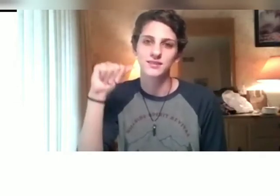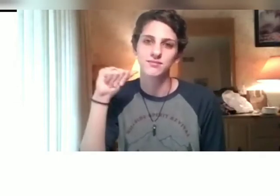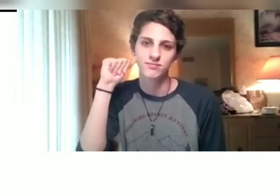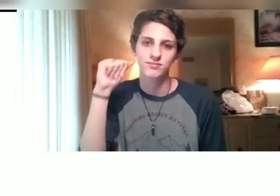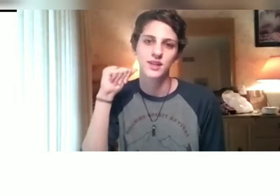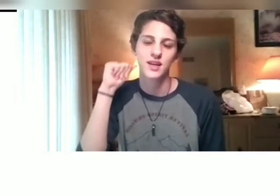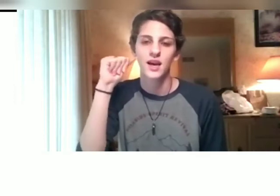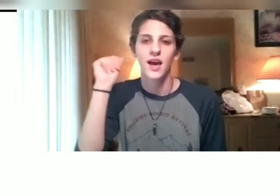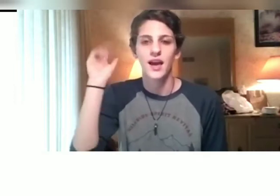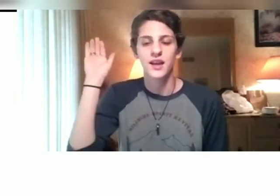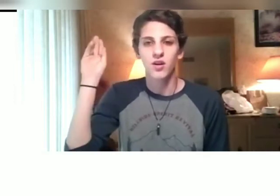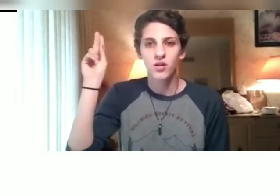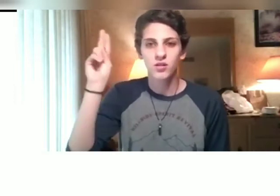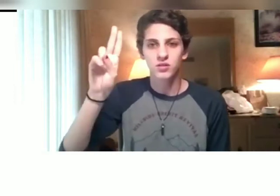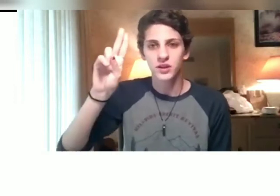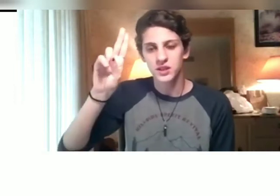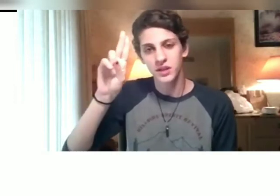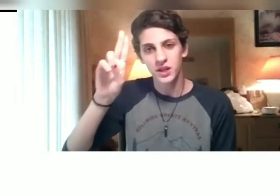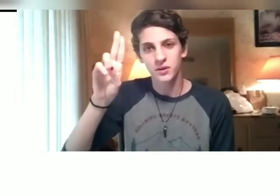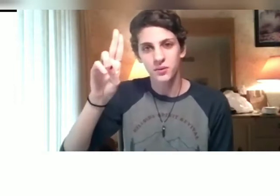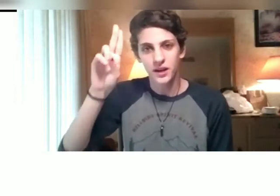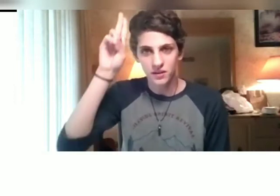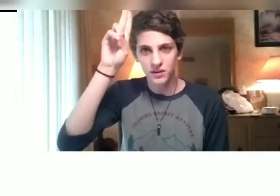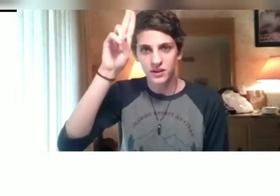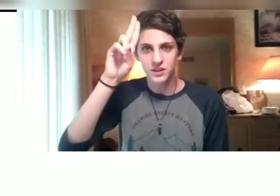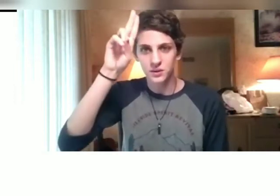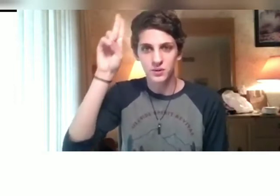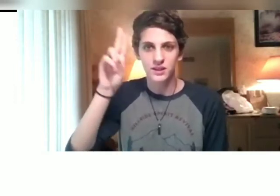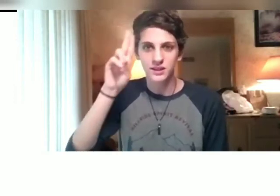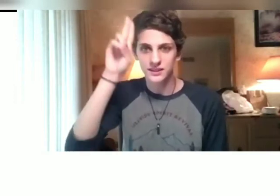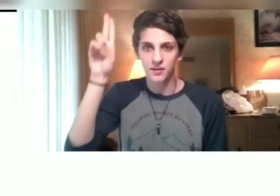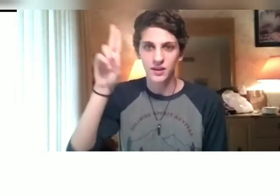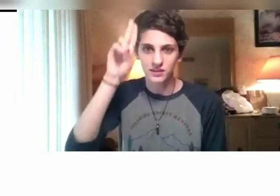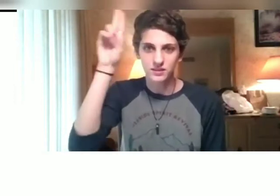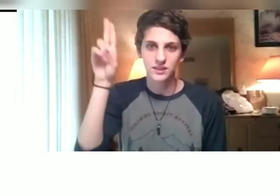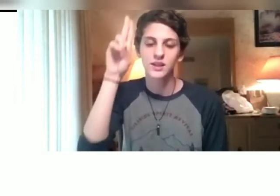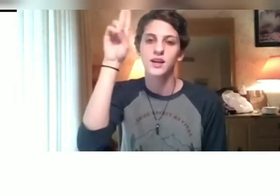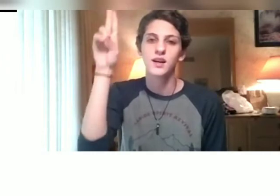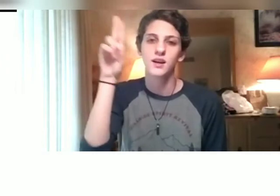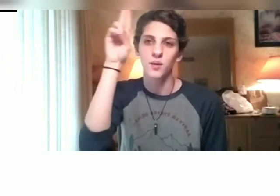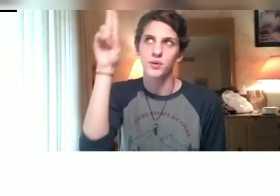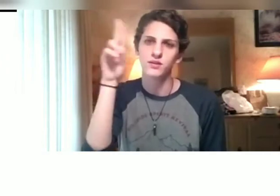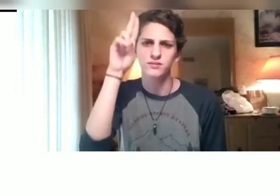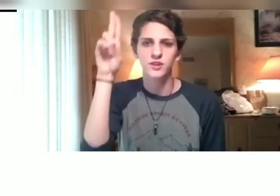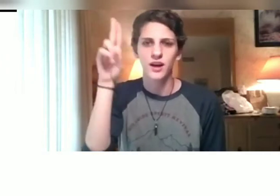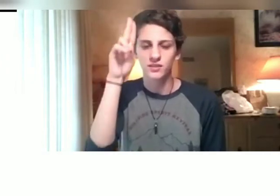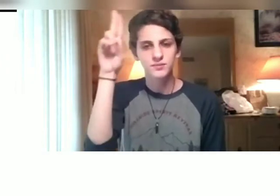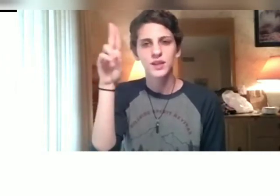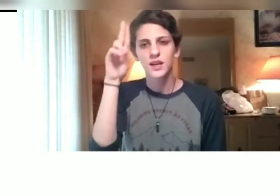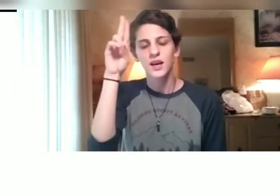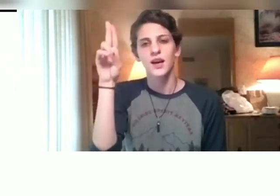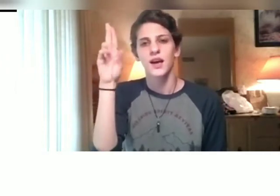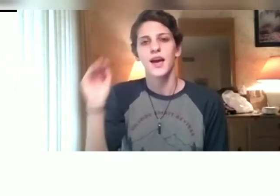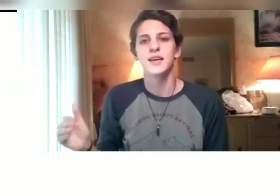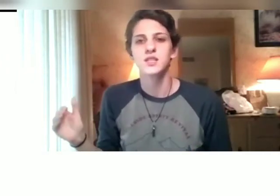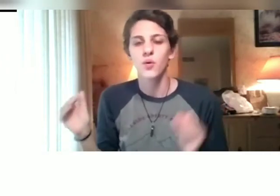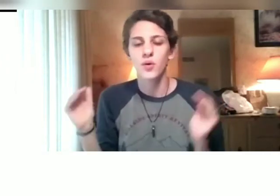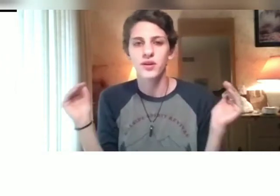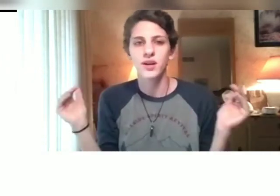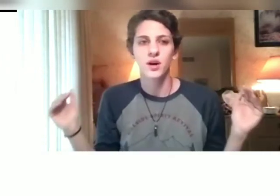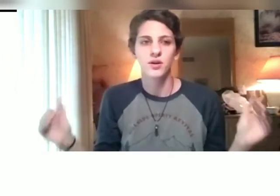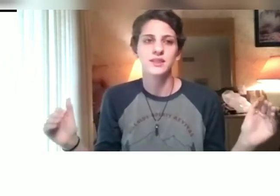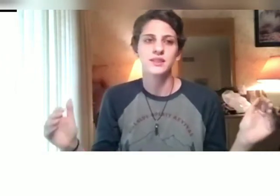aunt. And your uncle, you're going to do a U, and you're going to do down here. Up here, rather. And